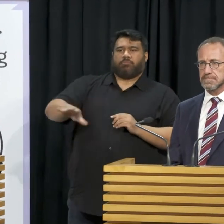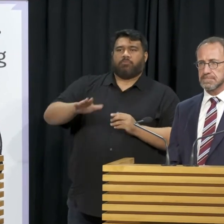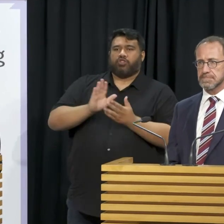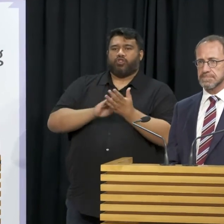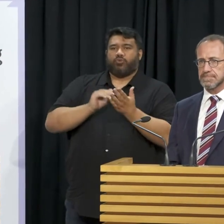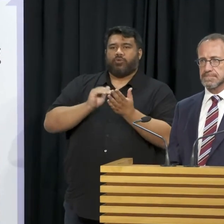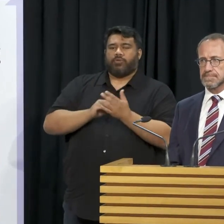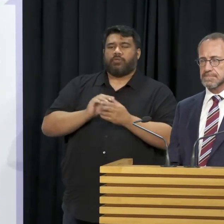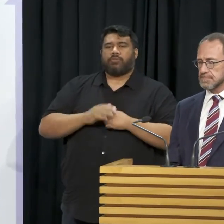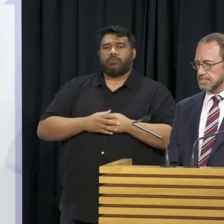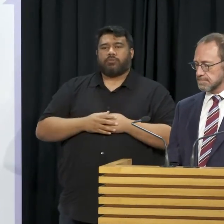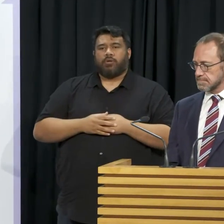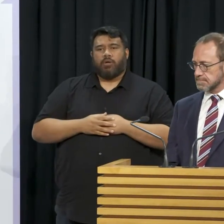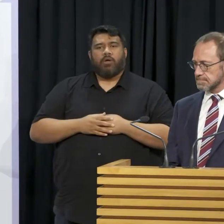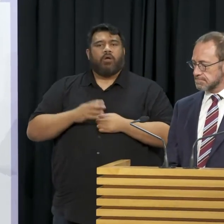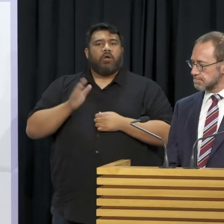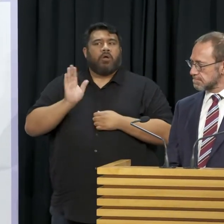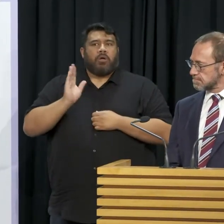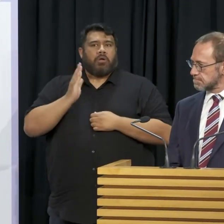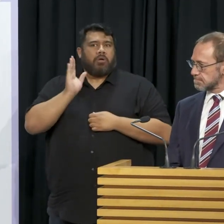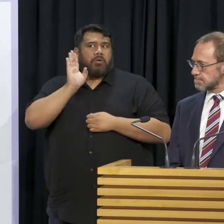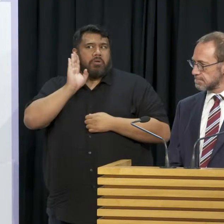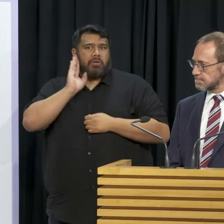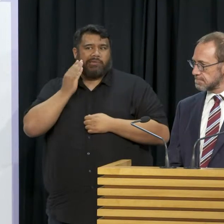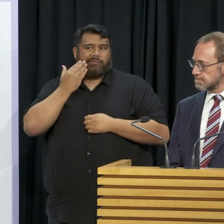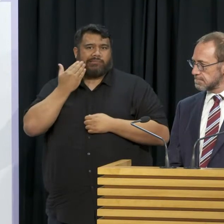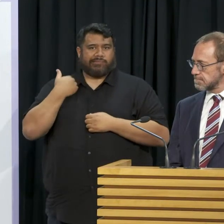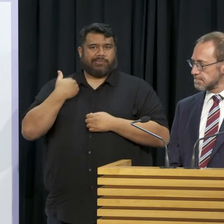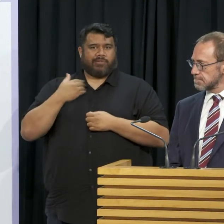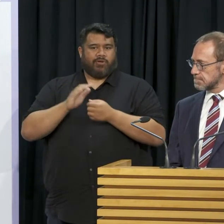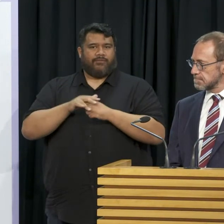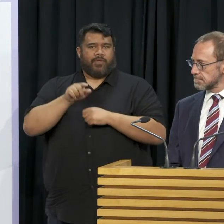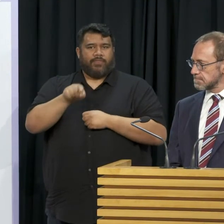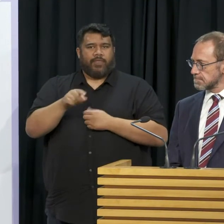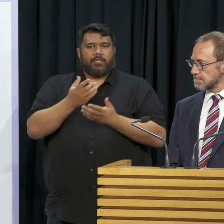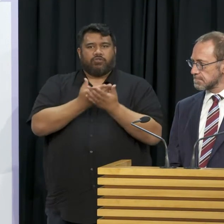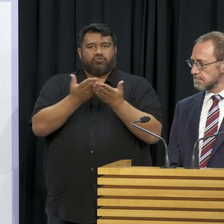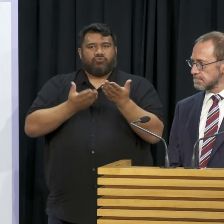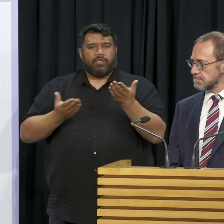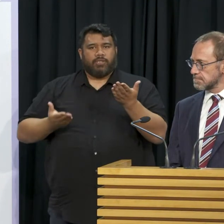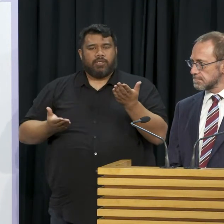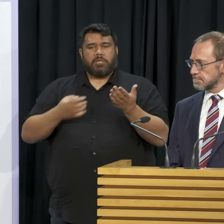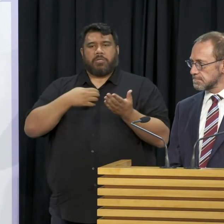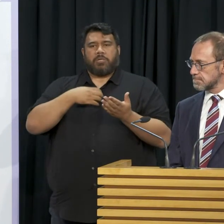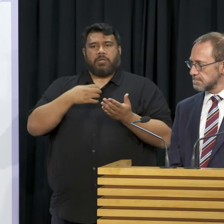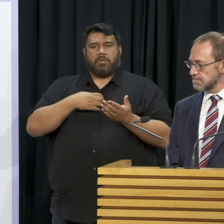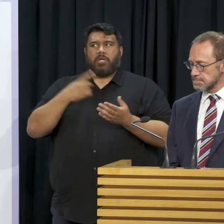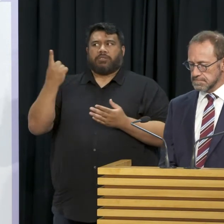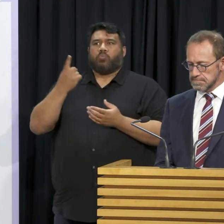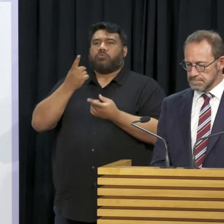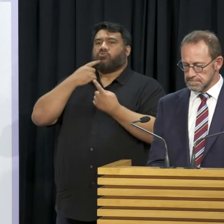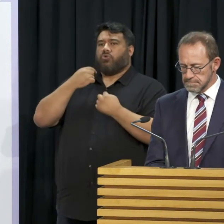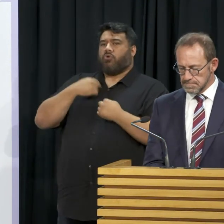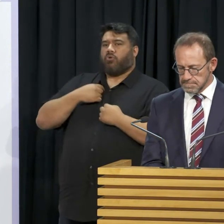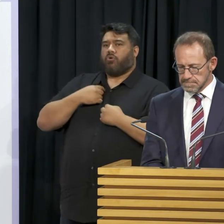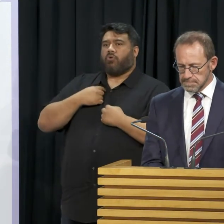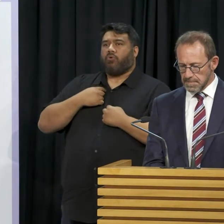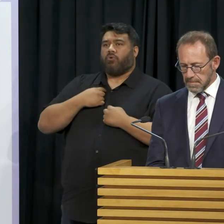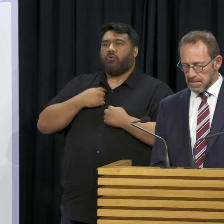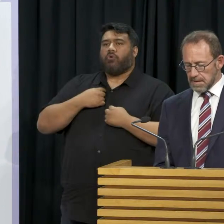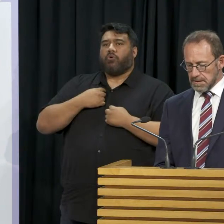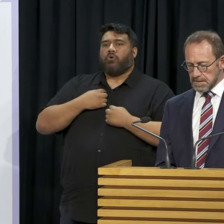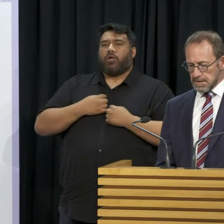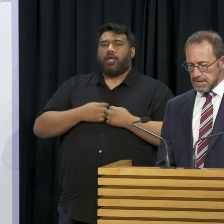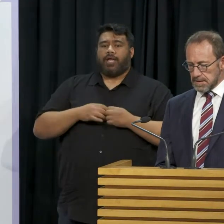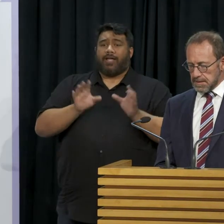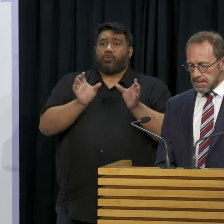inquiries from members of the media, I've only just become aware of the fact that I'm told or advised that within the group of 501s that we